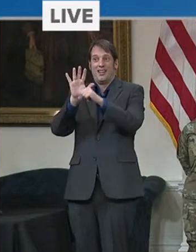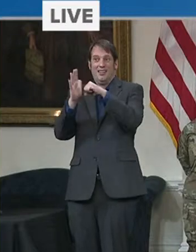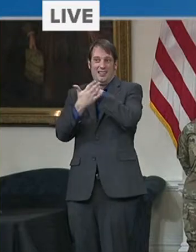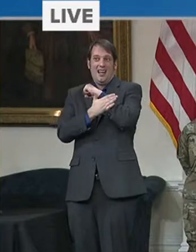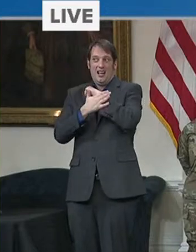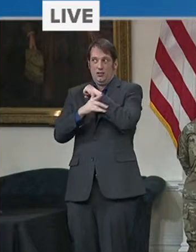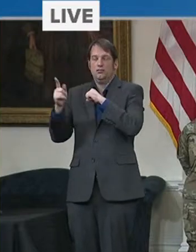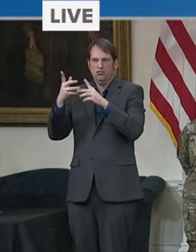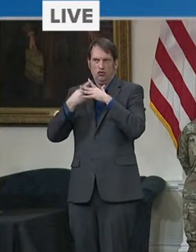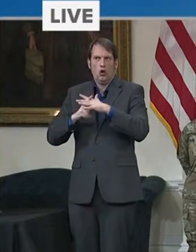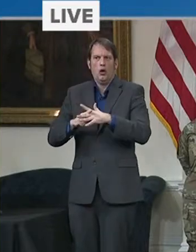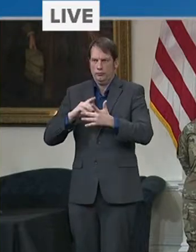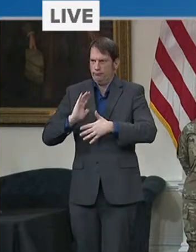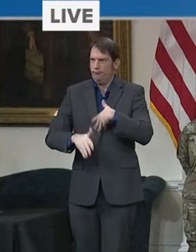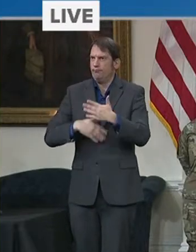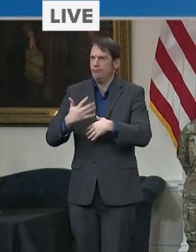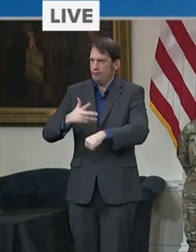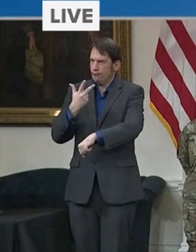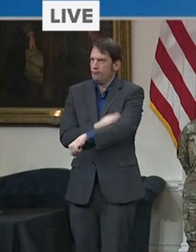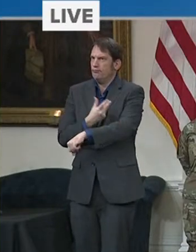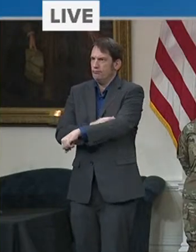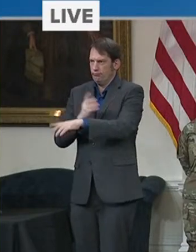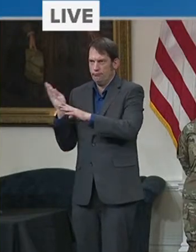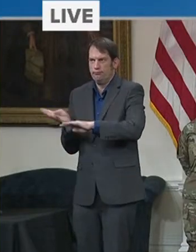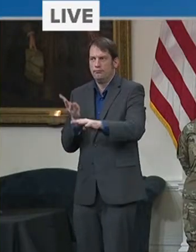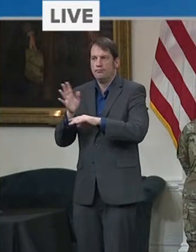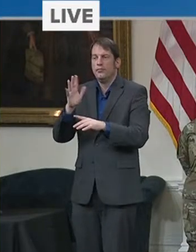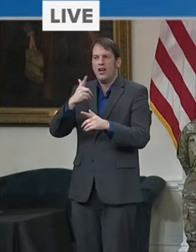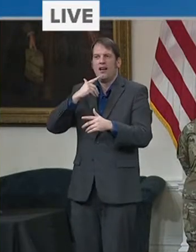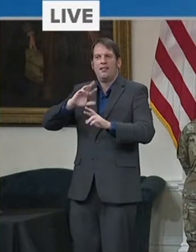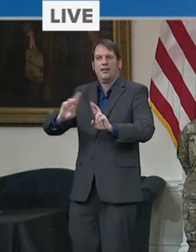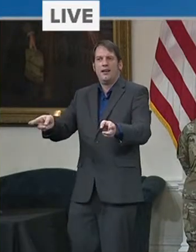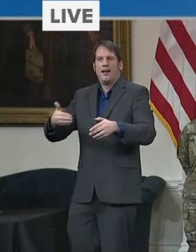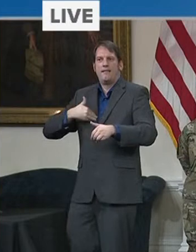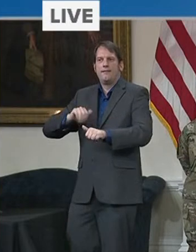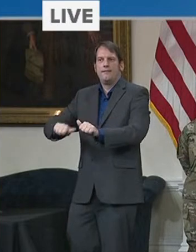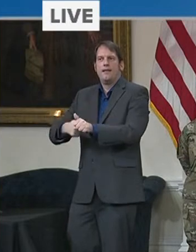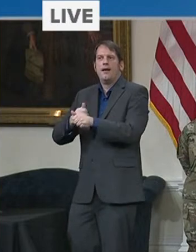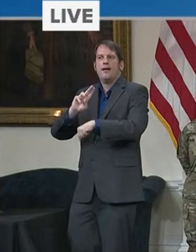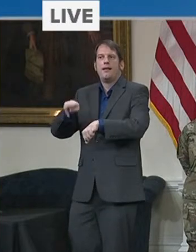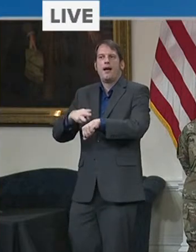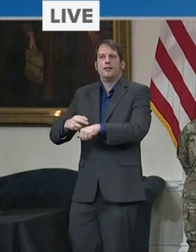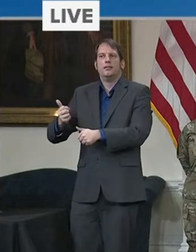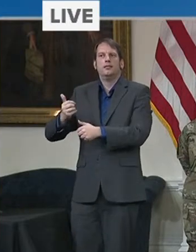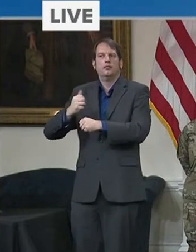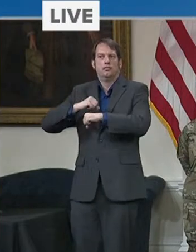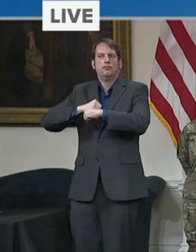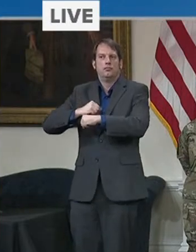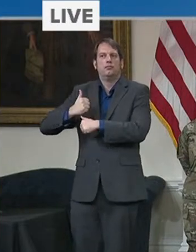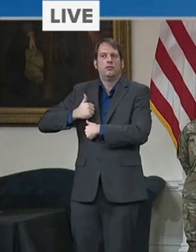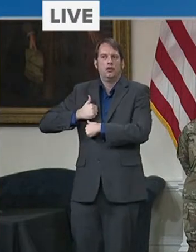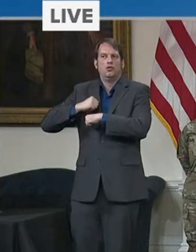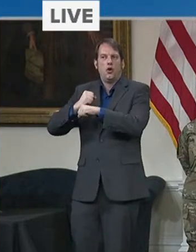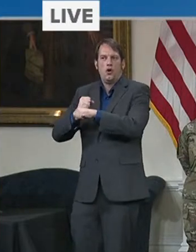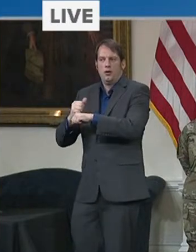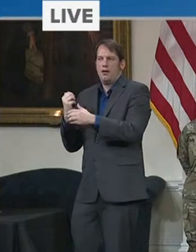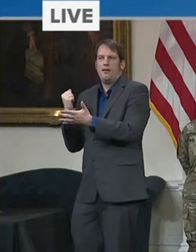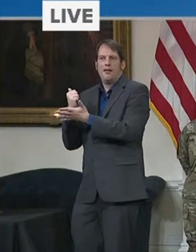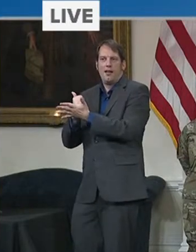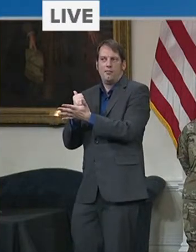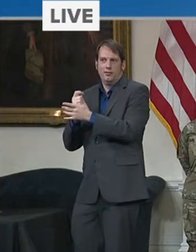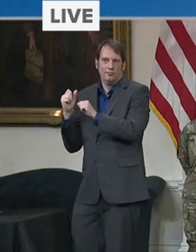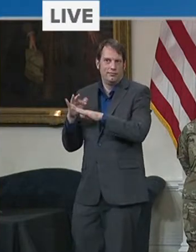Maryland National Guard mobile vaccination support teams that we sent in. More than 370 members of the